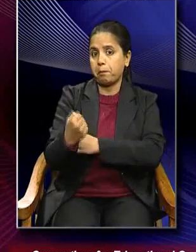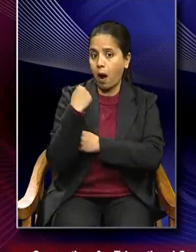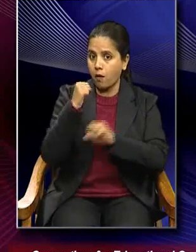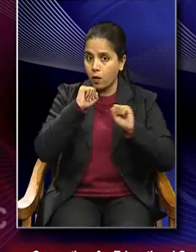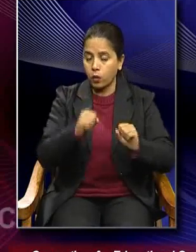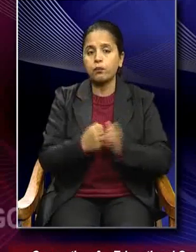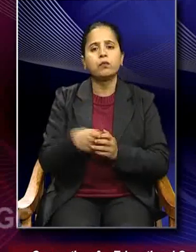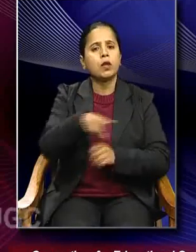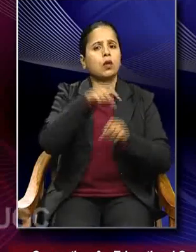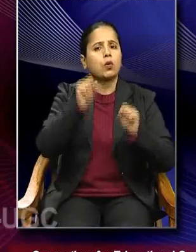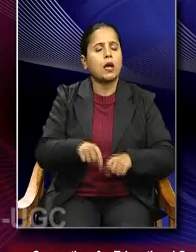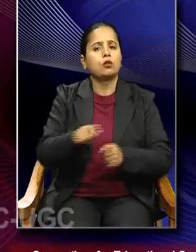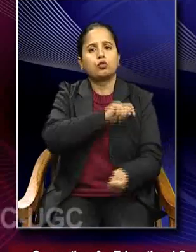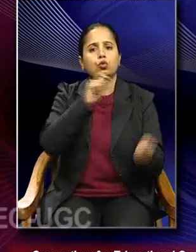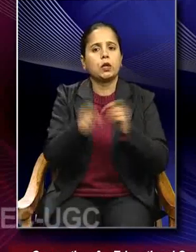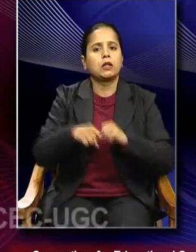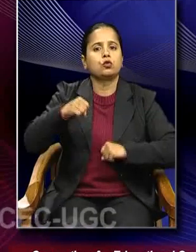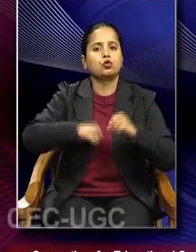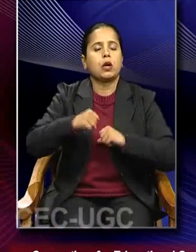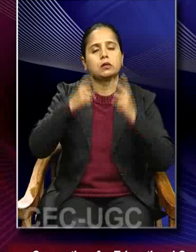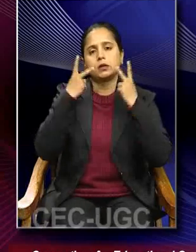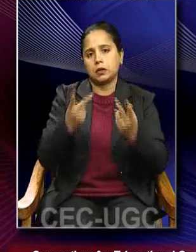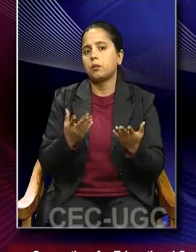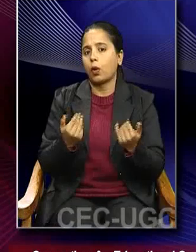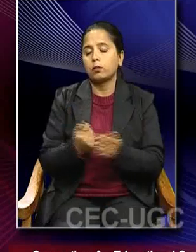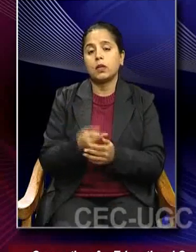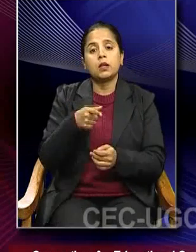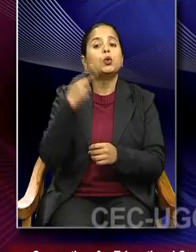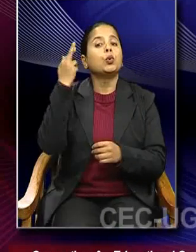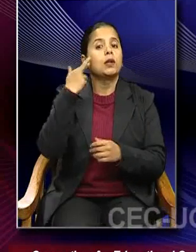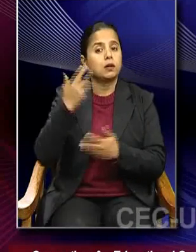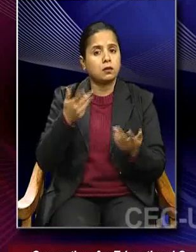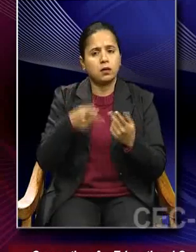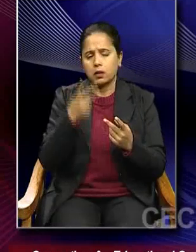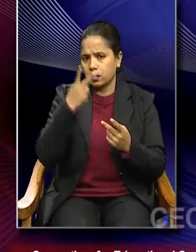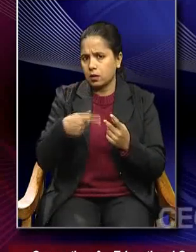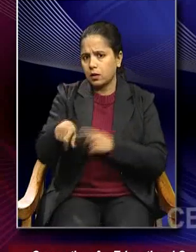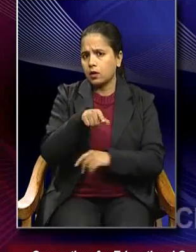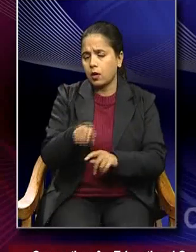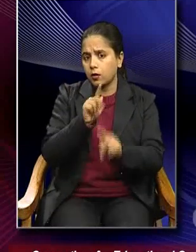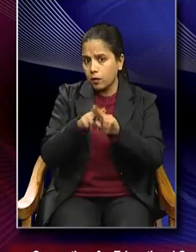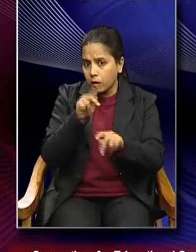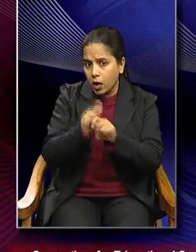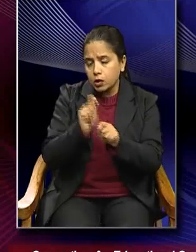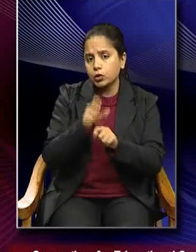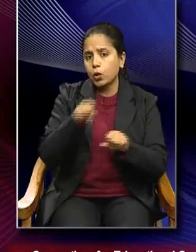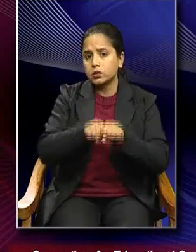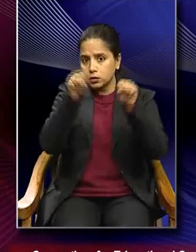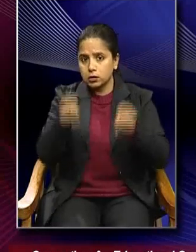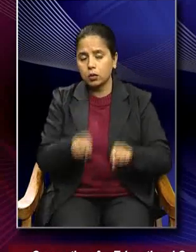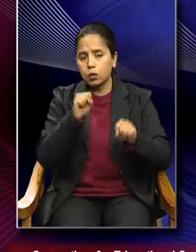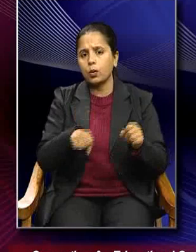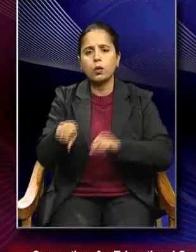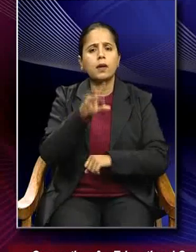are able to change the structure. Therefore, besides the function of system, what